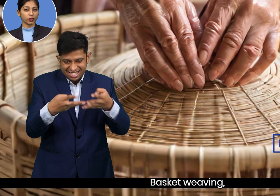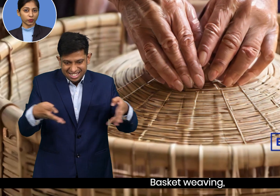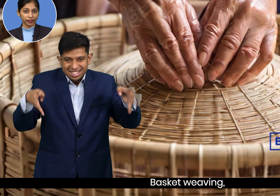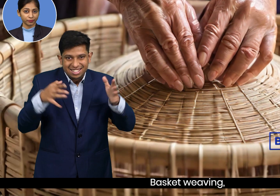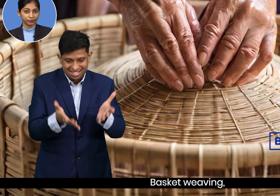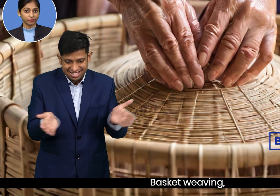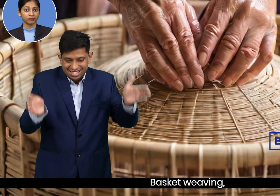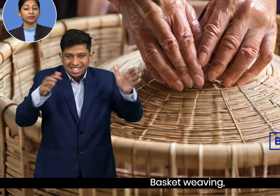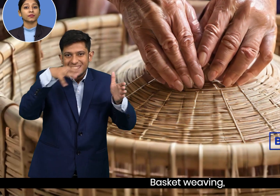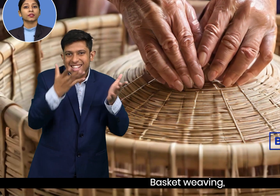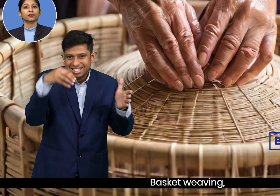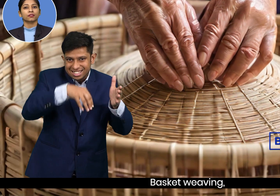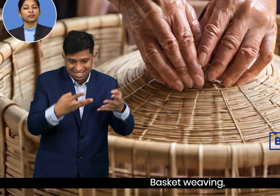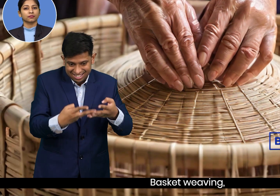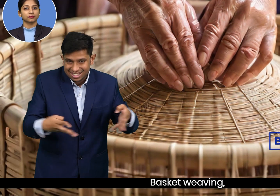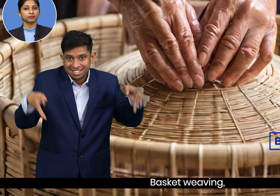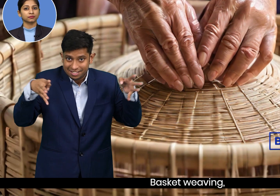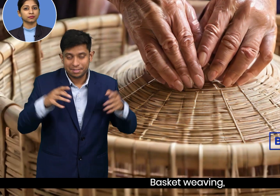Basket weaving,